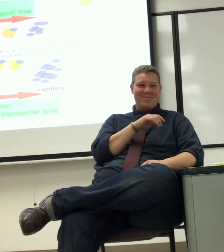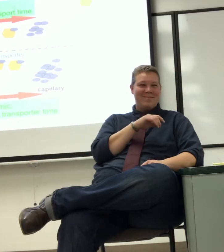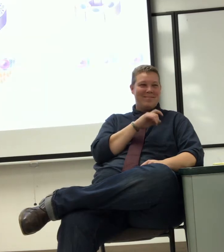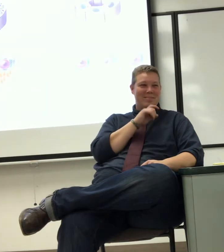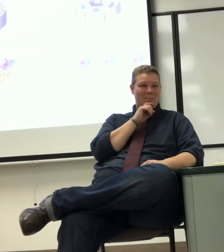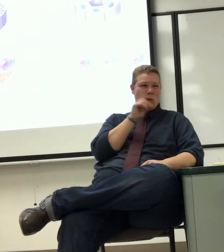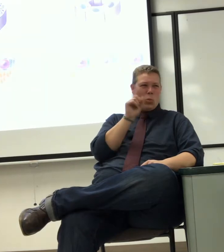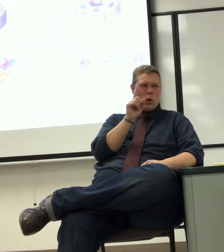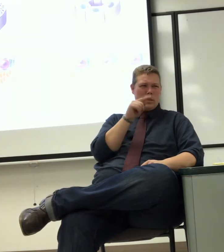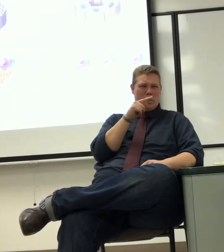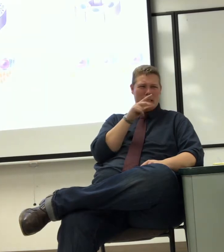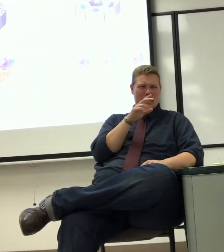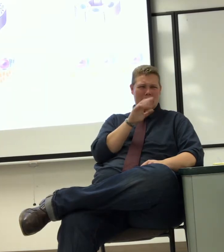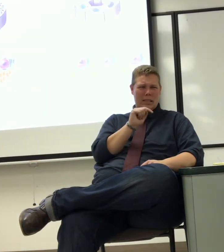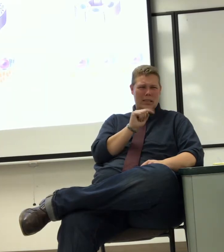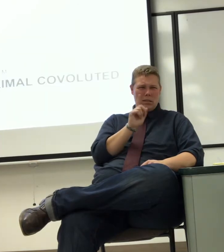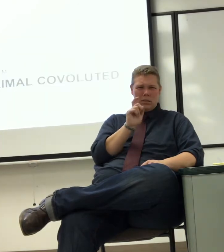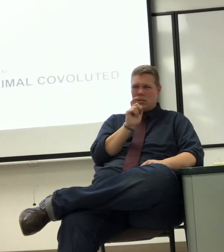What's the PCT?